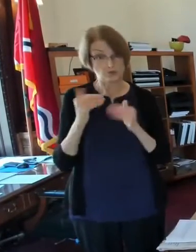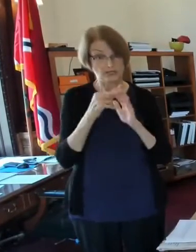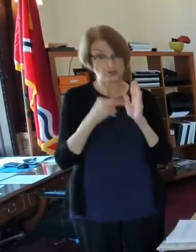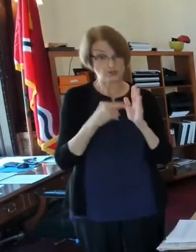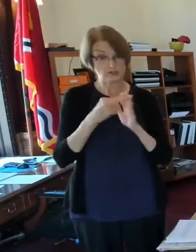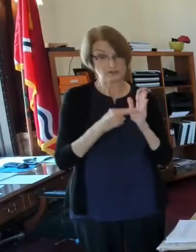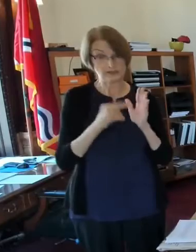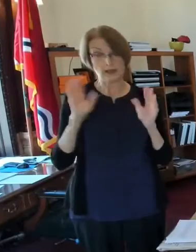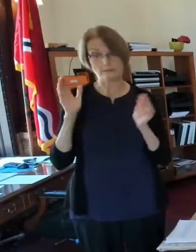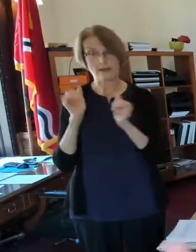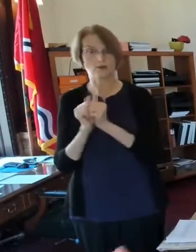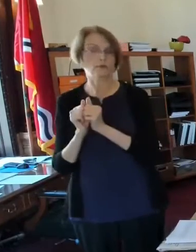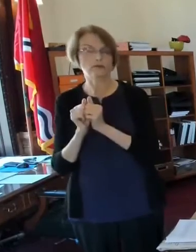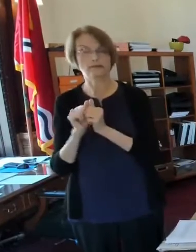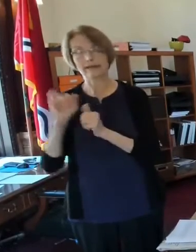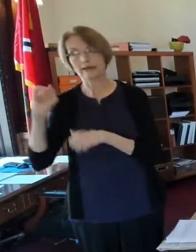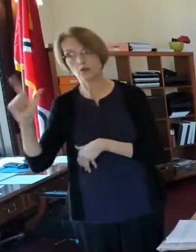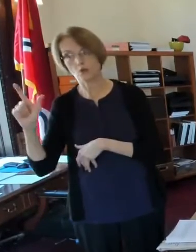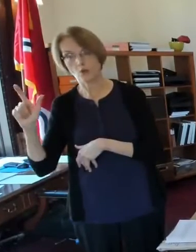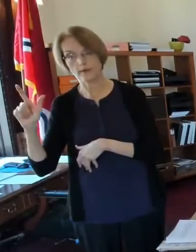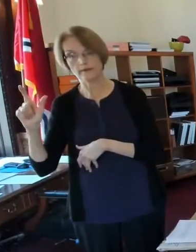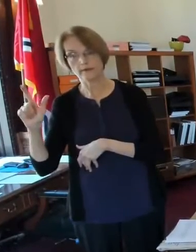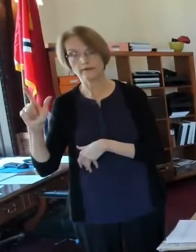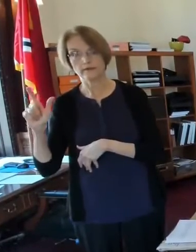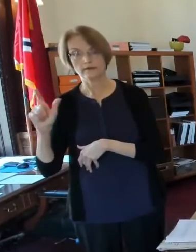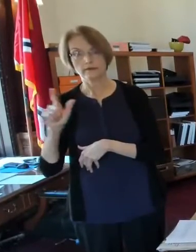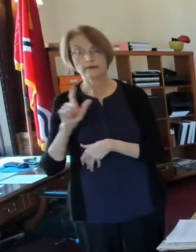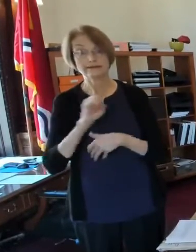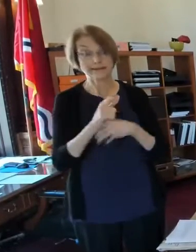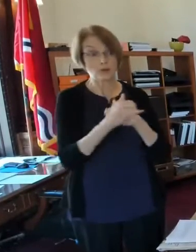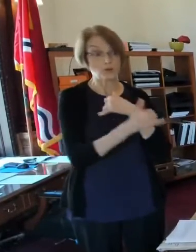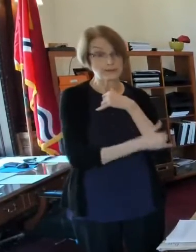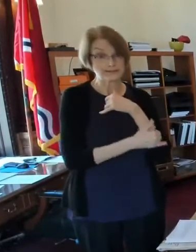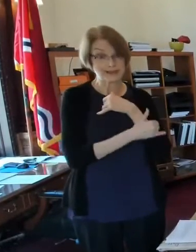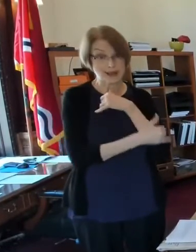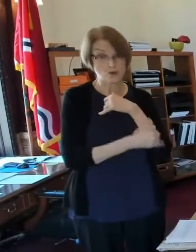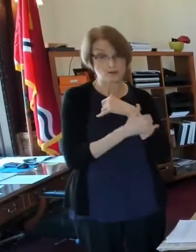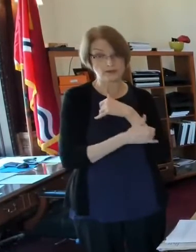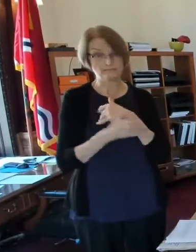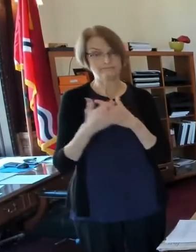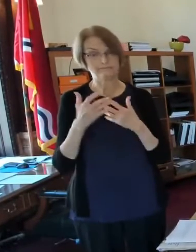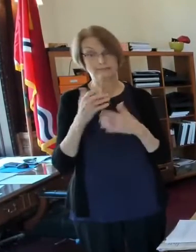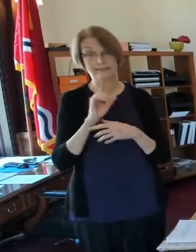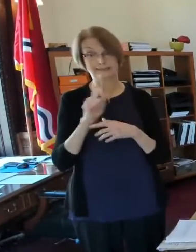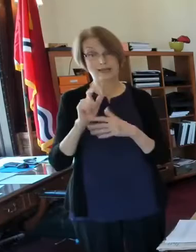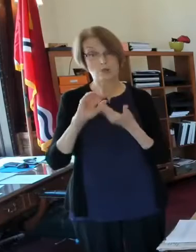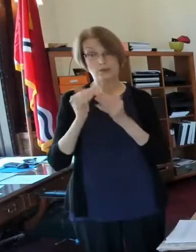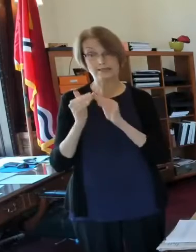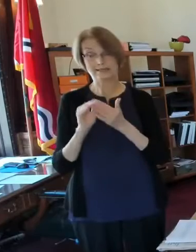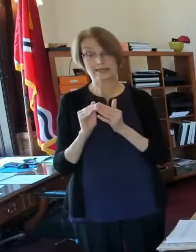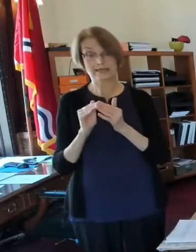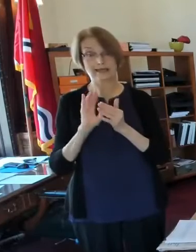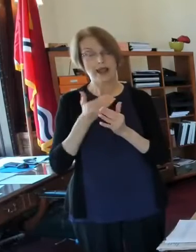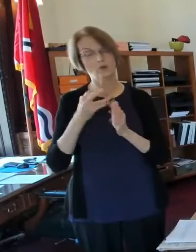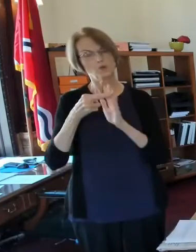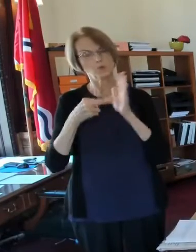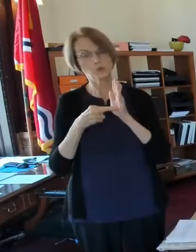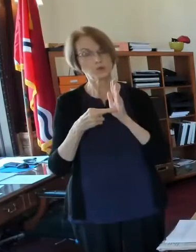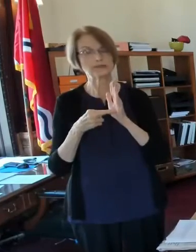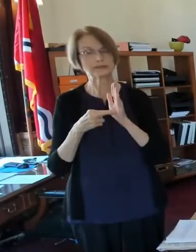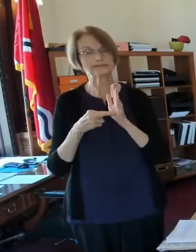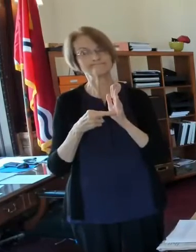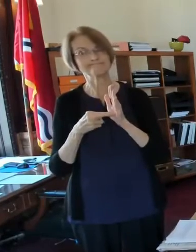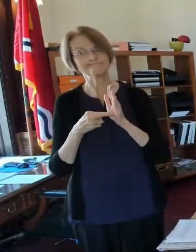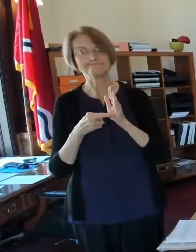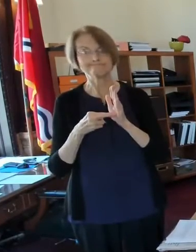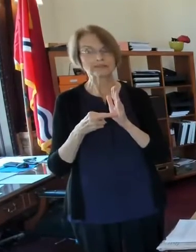as compared with either Illinois or St. Louis County, our restrictions are not as